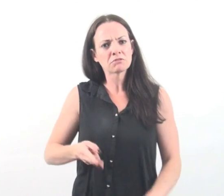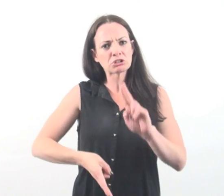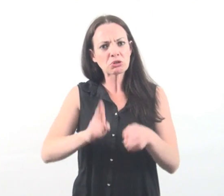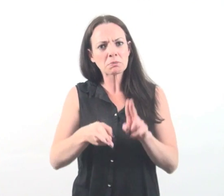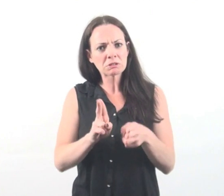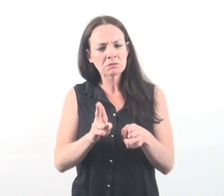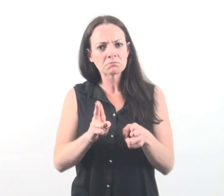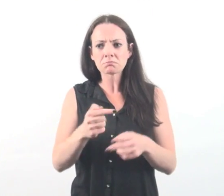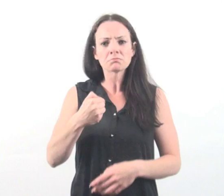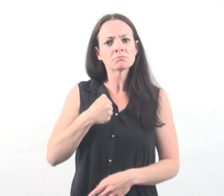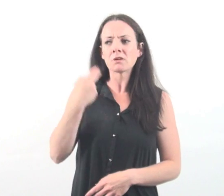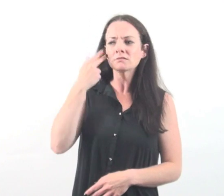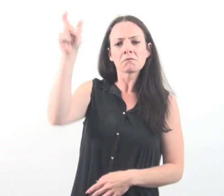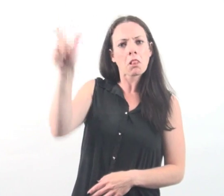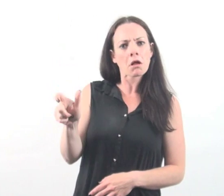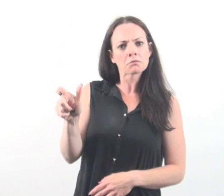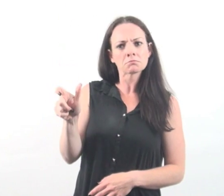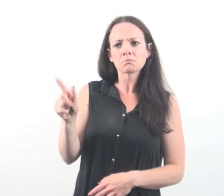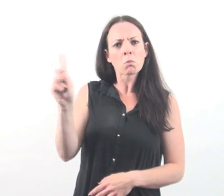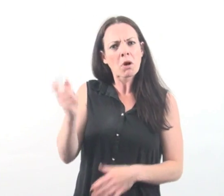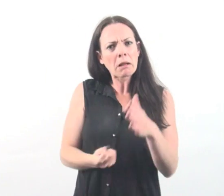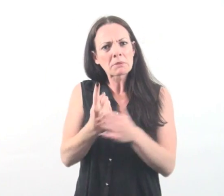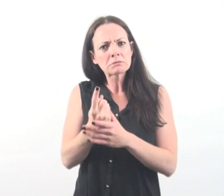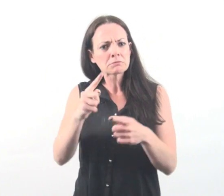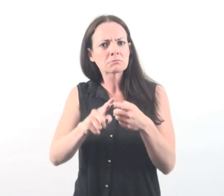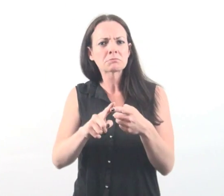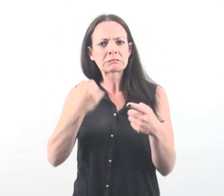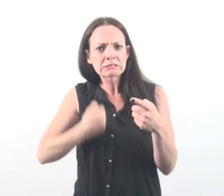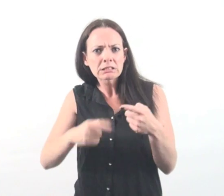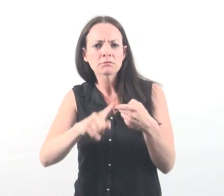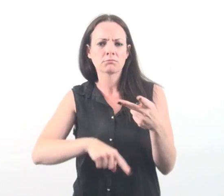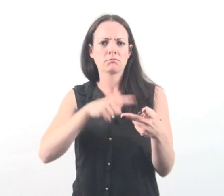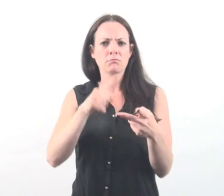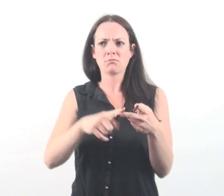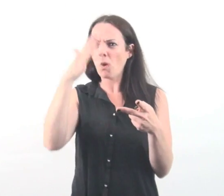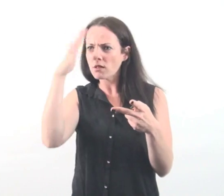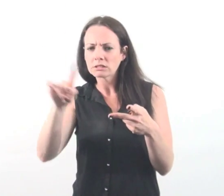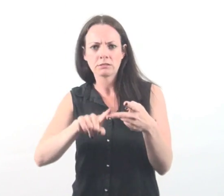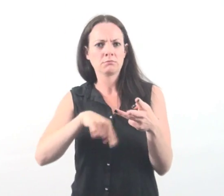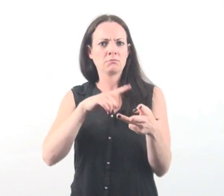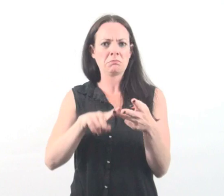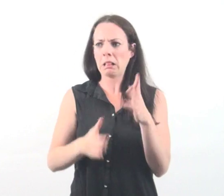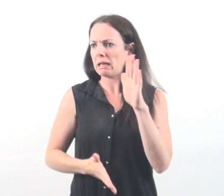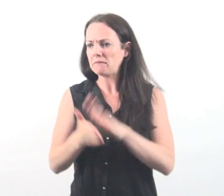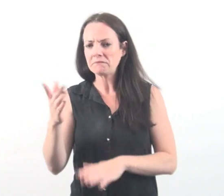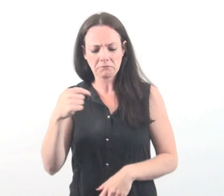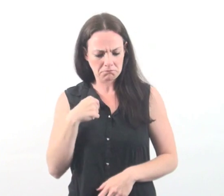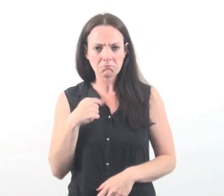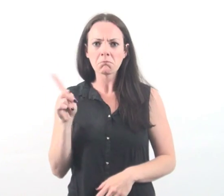If interpreters have to accept salaried roles with a deaf client, what happens when they go sick, when they go on holiday, if they go on